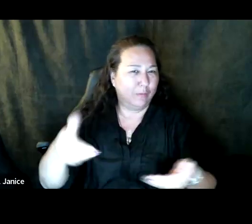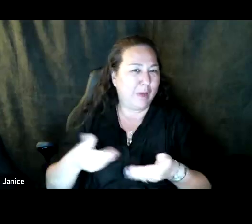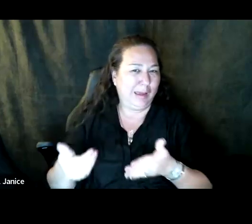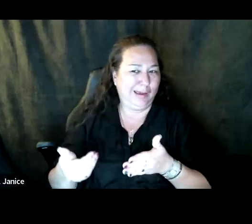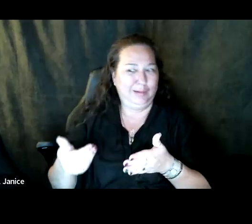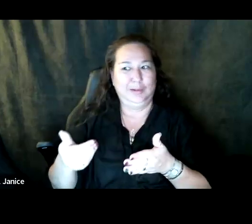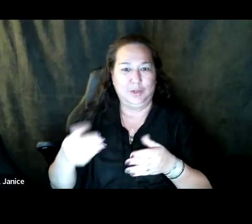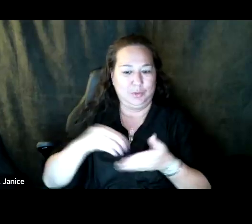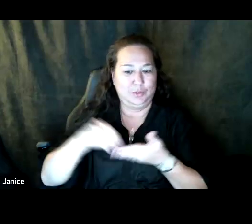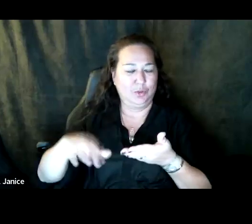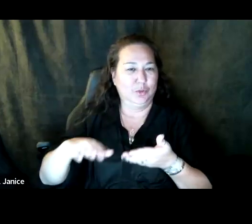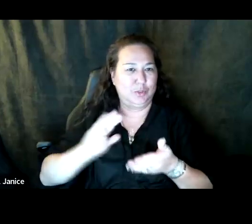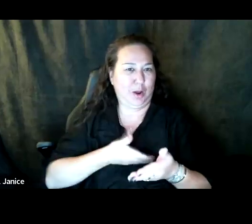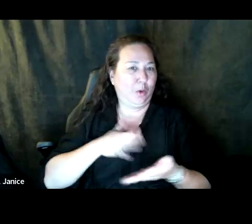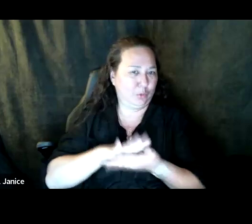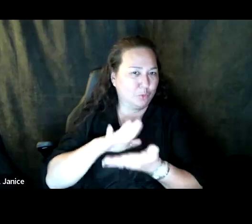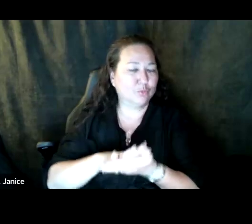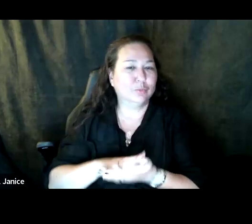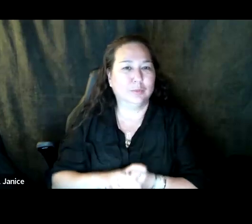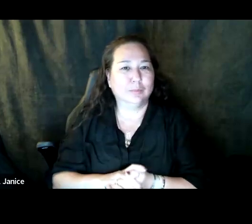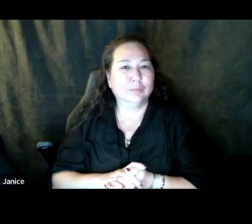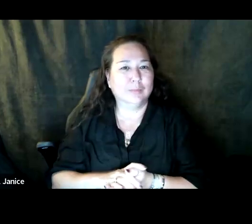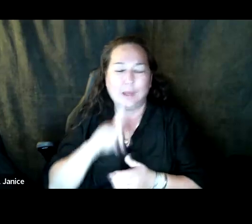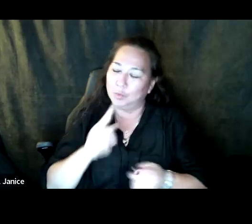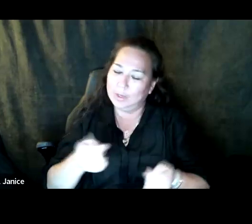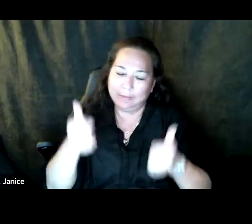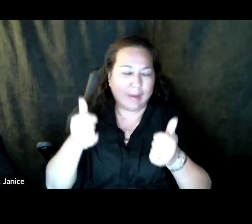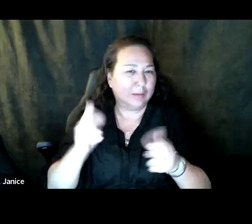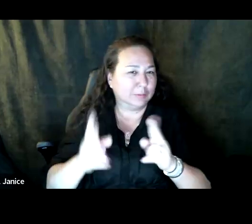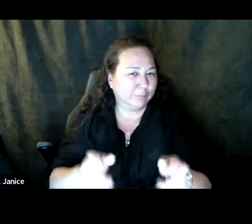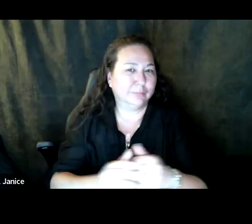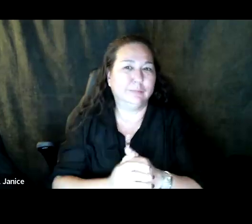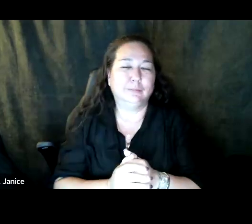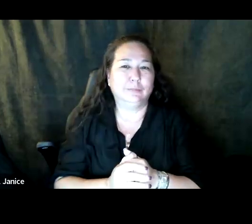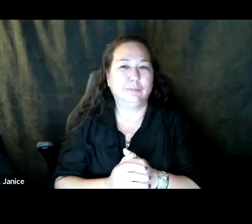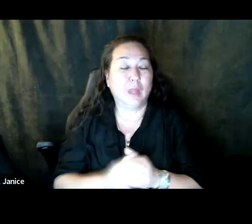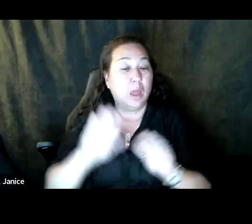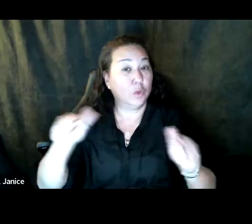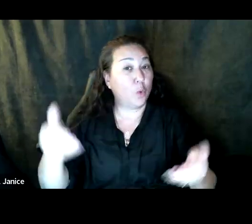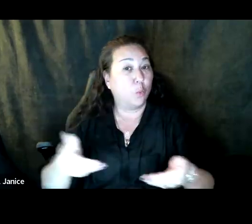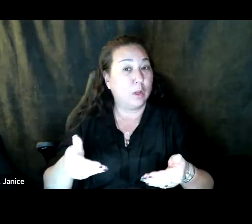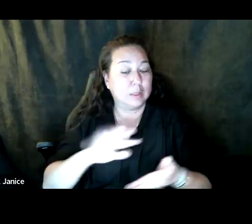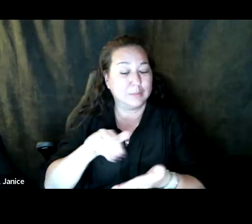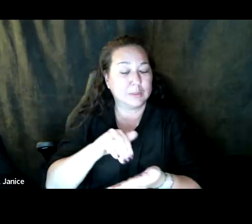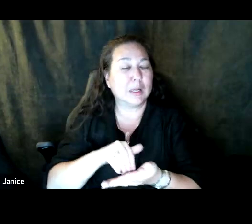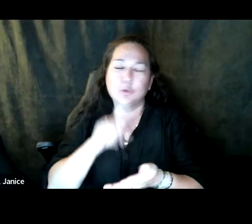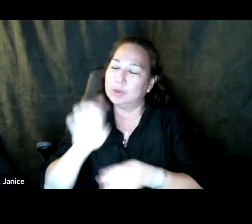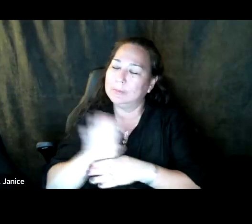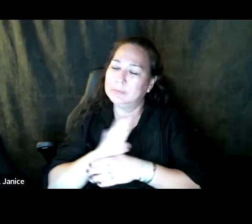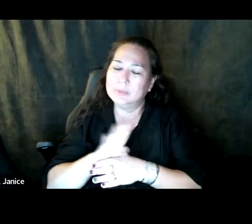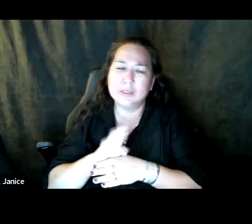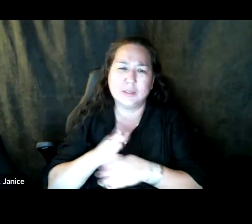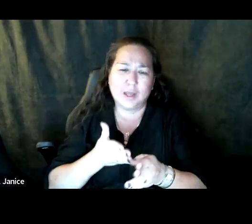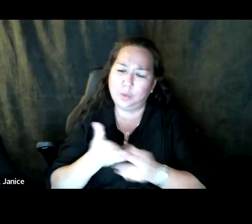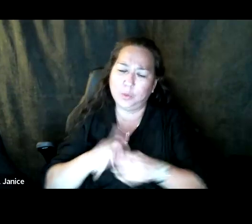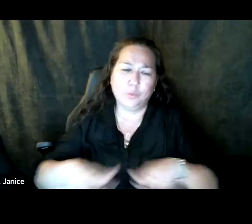is coming at a very fast pace. Even today, the welcome centers were extremely busy throughout the district,